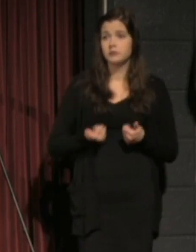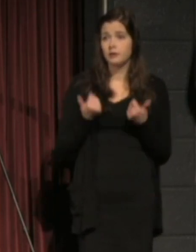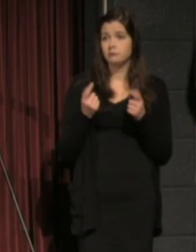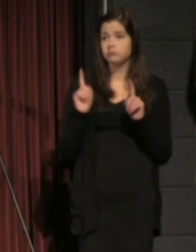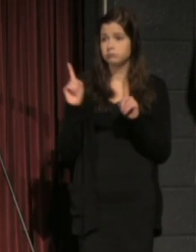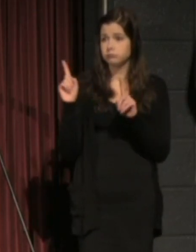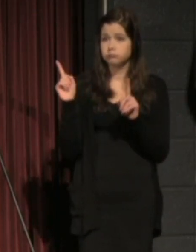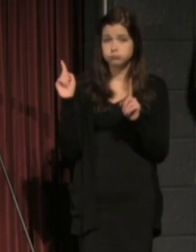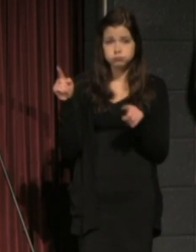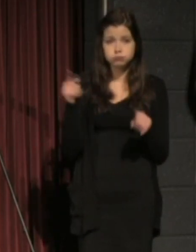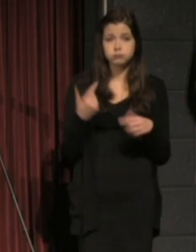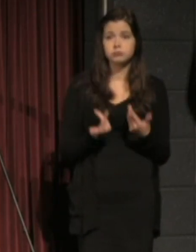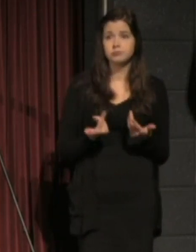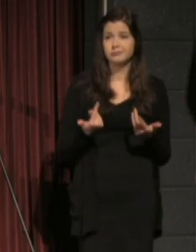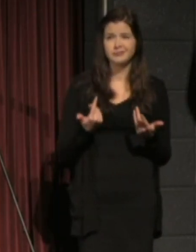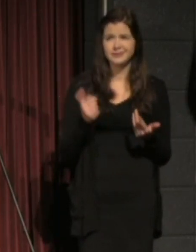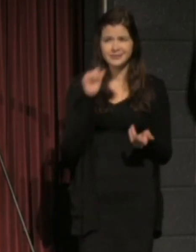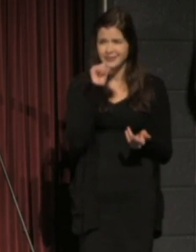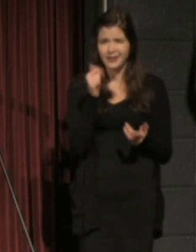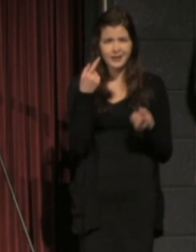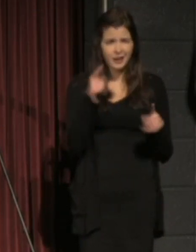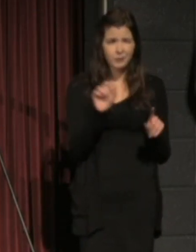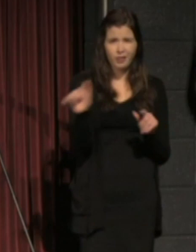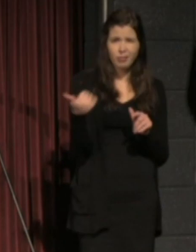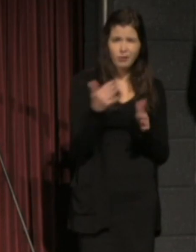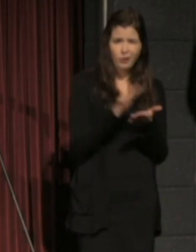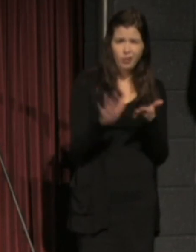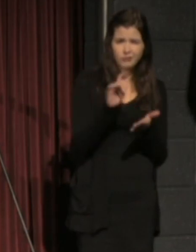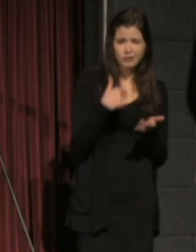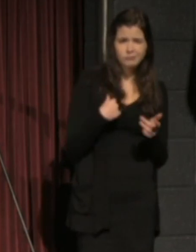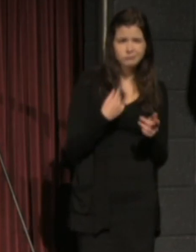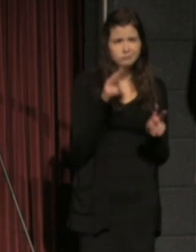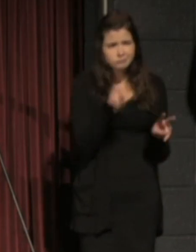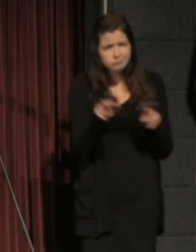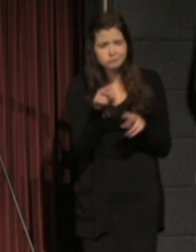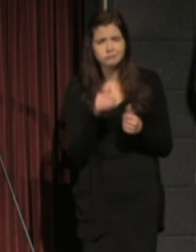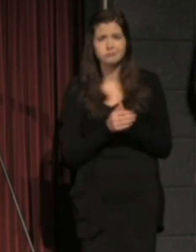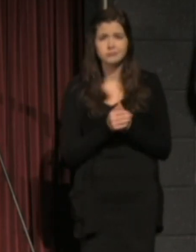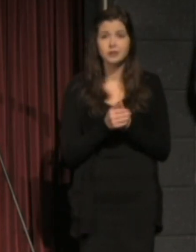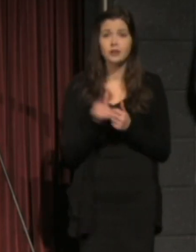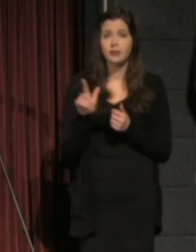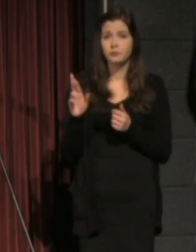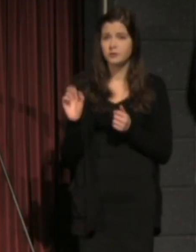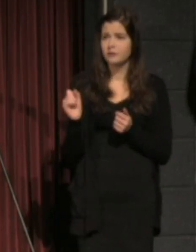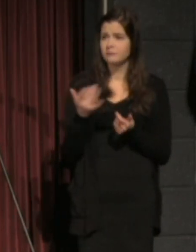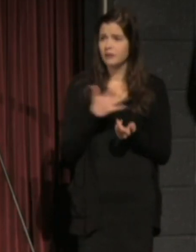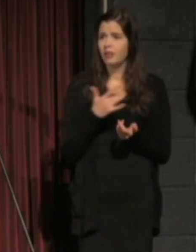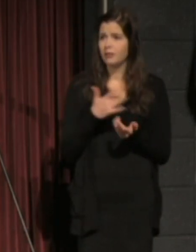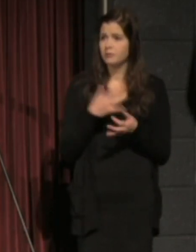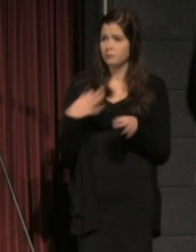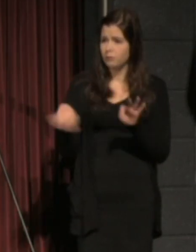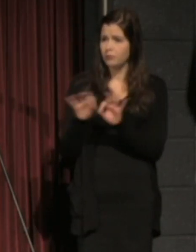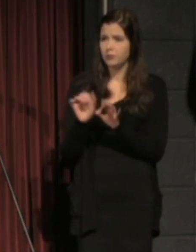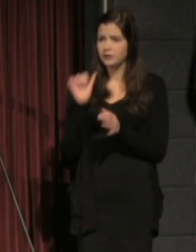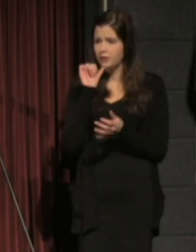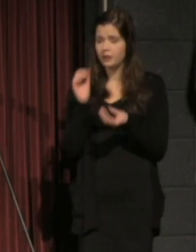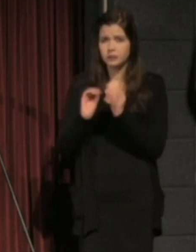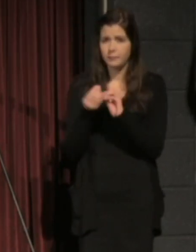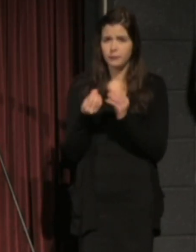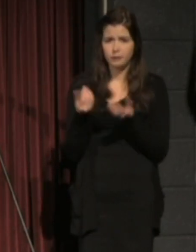not something that I was getting at the other colleges I was looking at. Lake Region made me feel like I mattered, not like I was just another number on a piece of